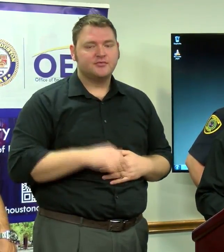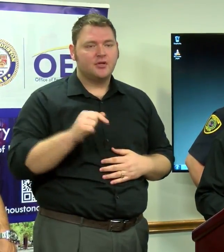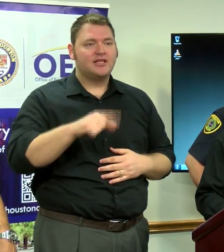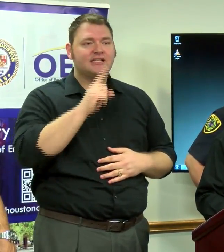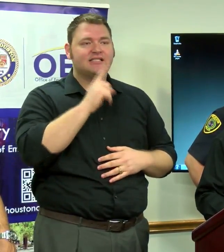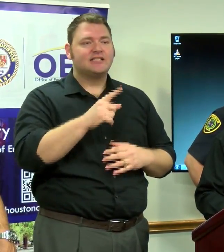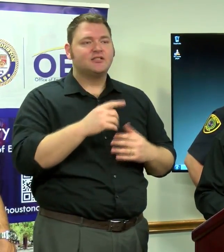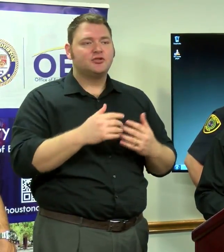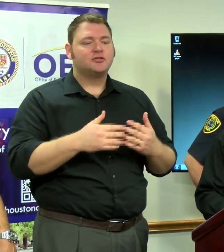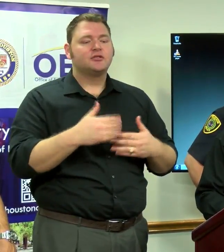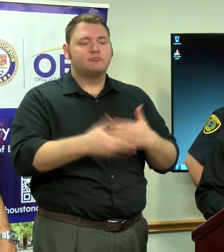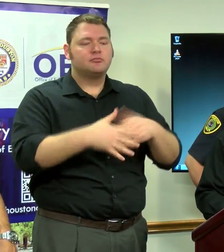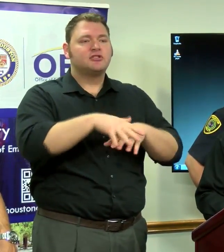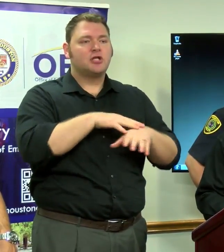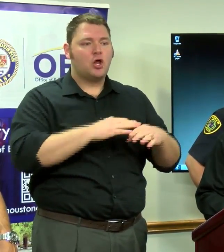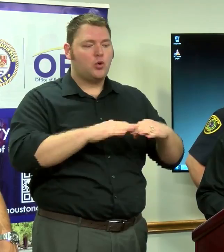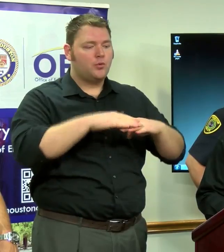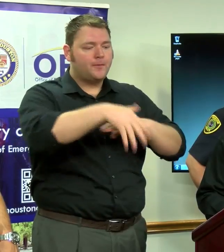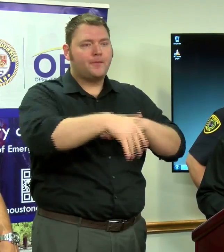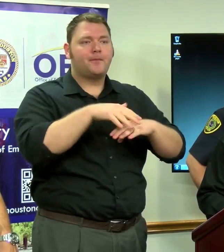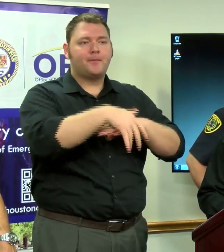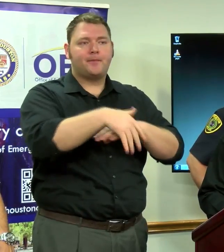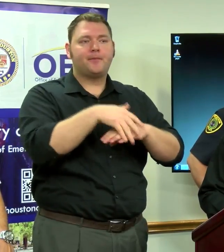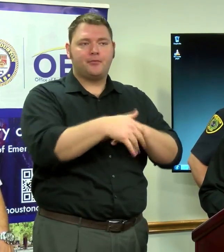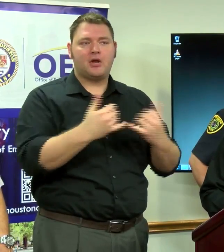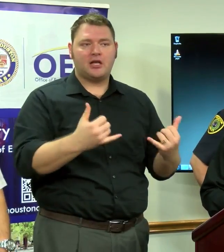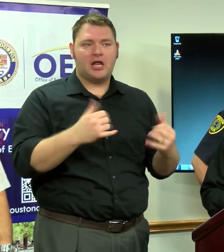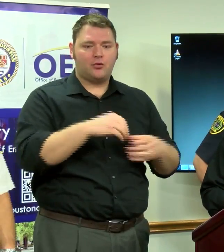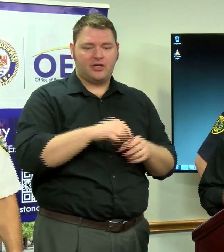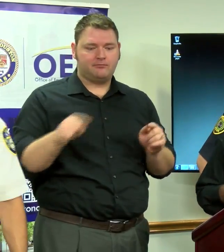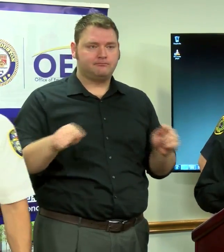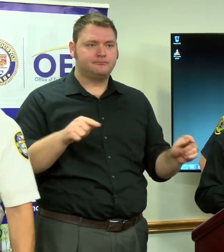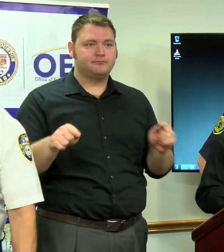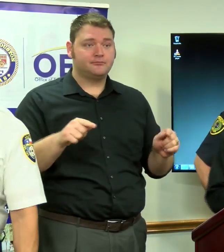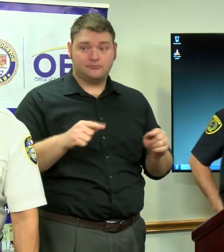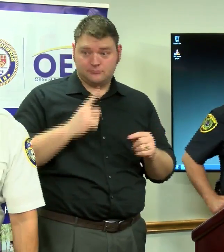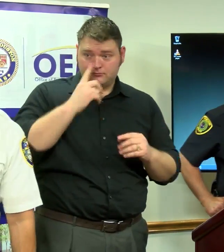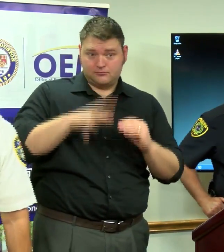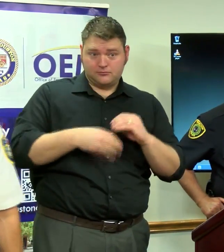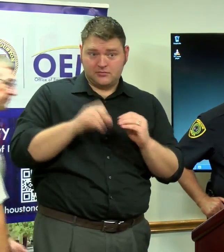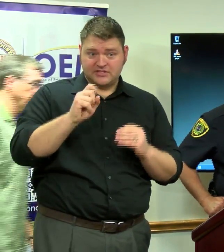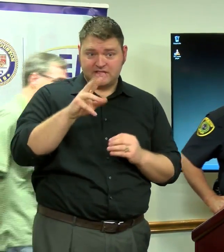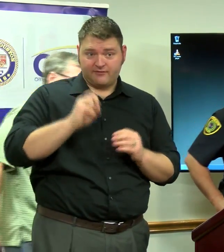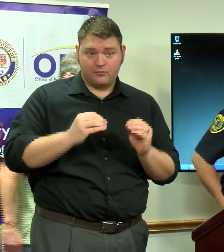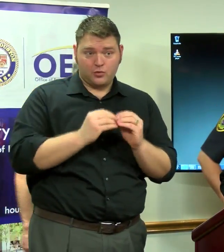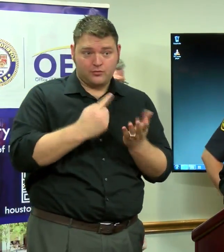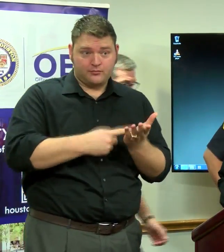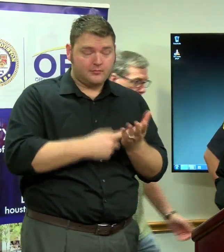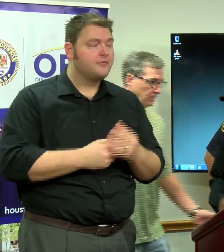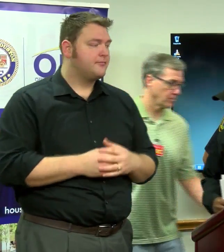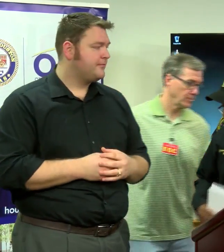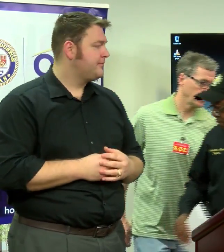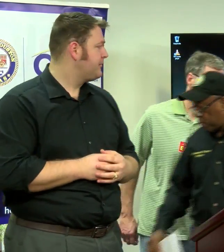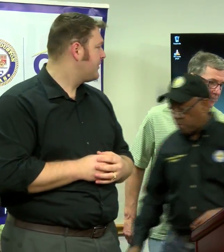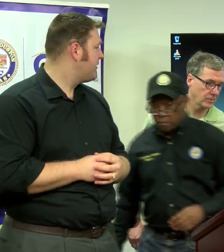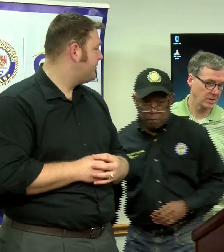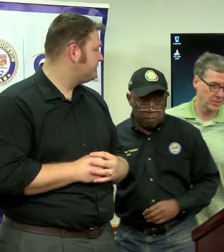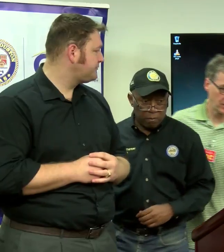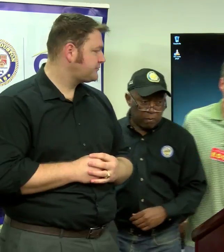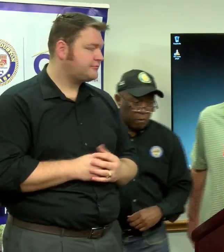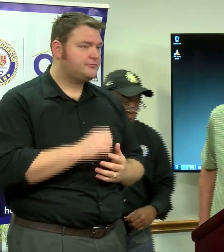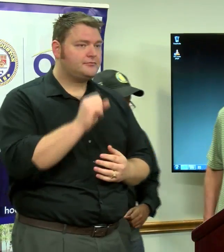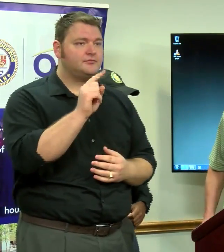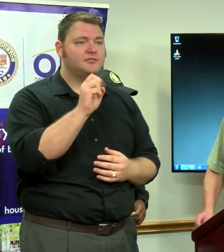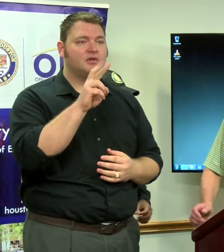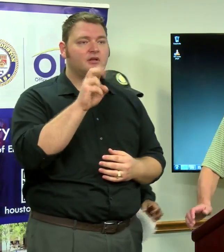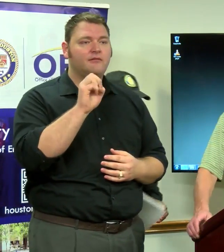gradual release. And Steve, you're more familiar. You want to speak to it more? Mayor, if you like. Steve Costello.